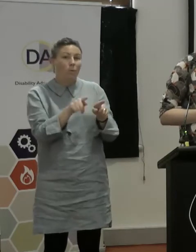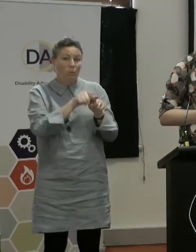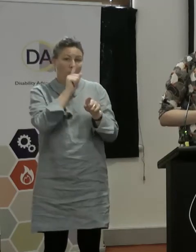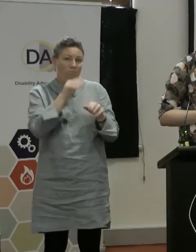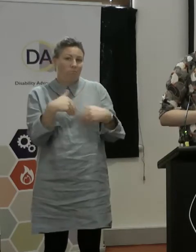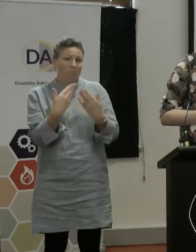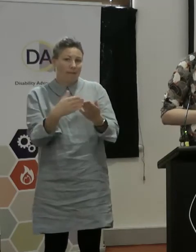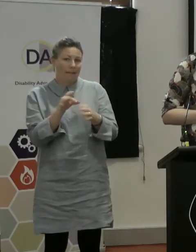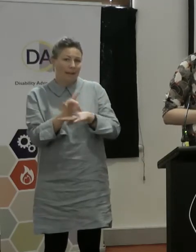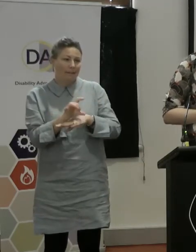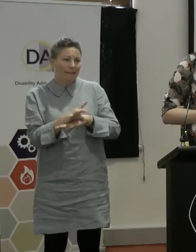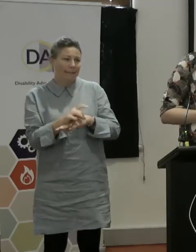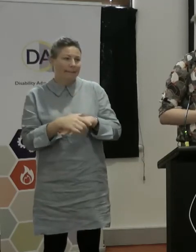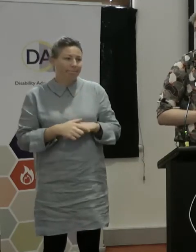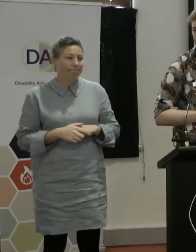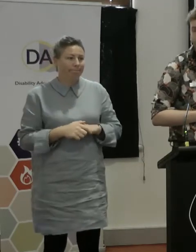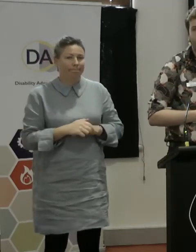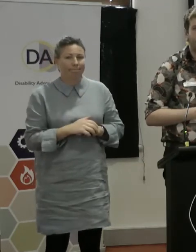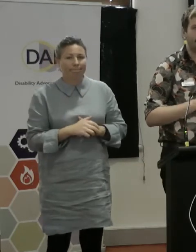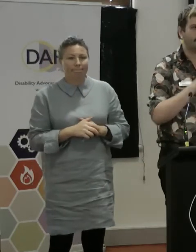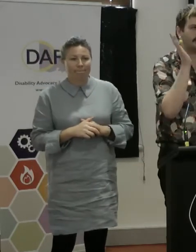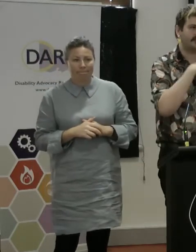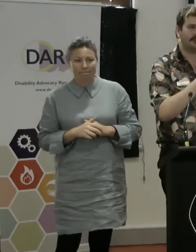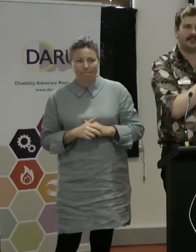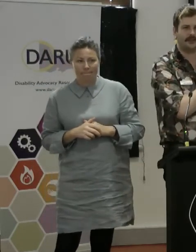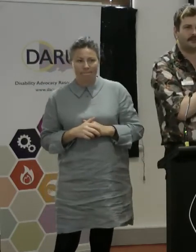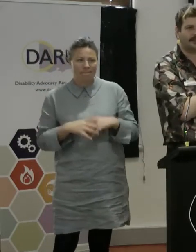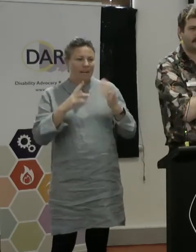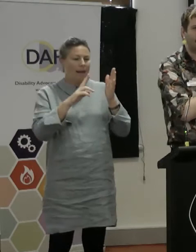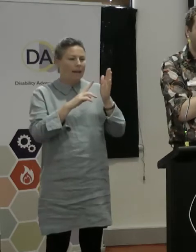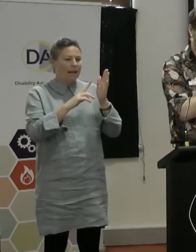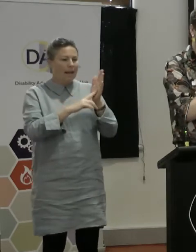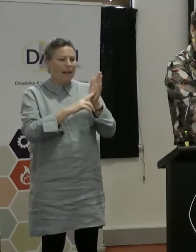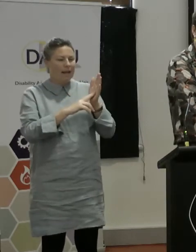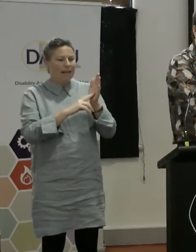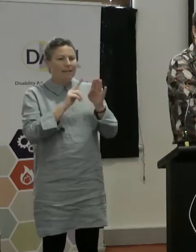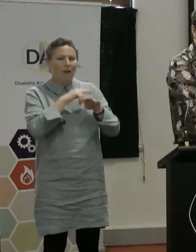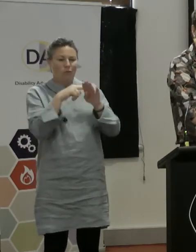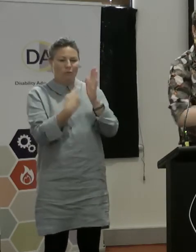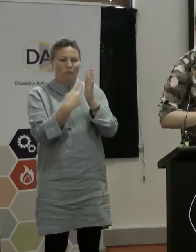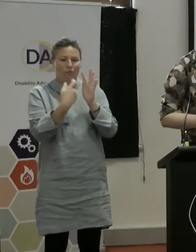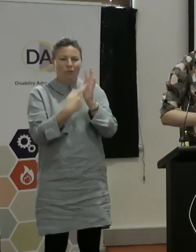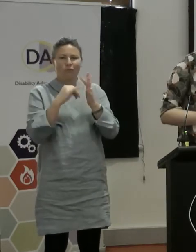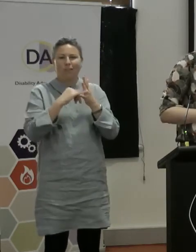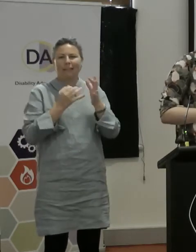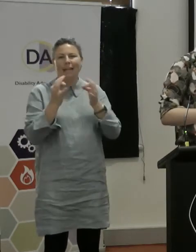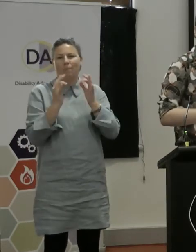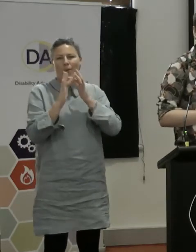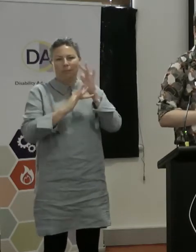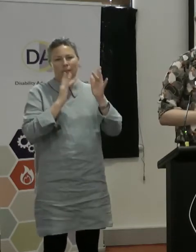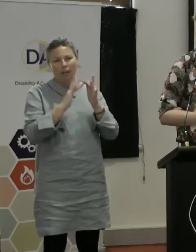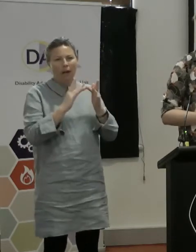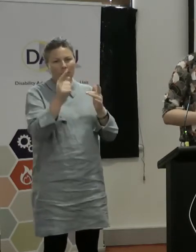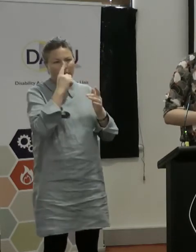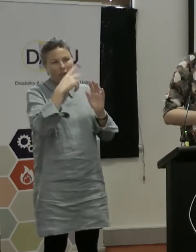counselling throughout that process as well. They're listed on the National Redress Scheme website, same as Di. I'm not going to go through them all because we'd be here all